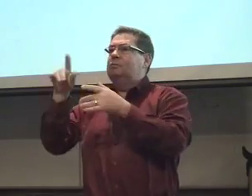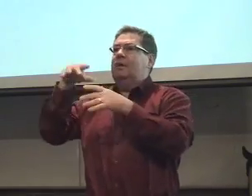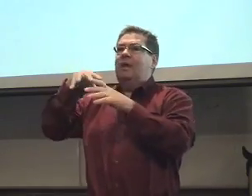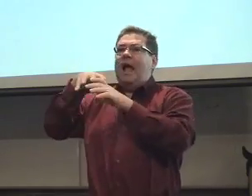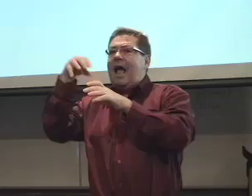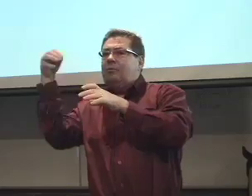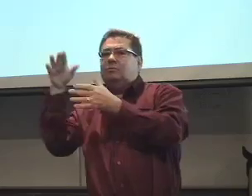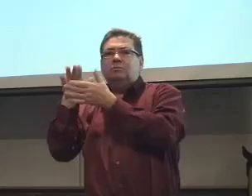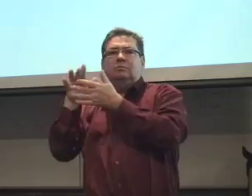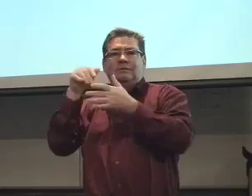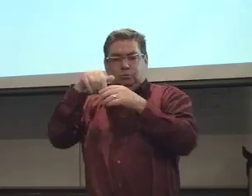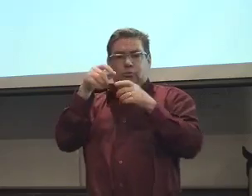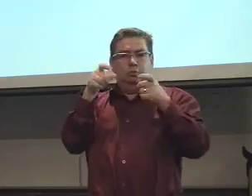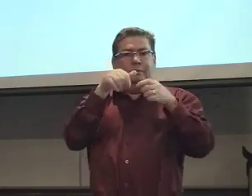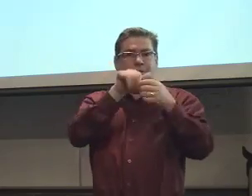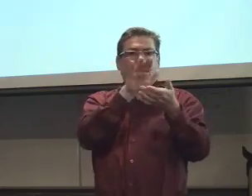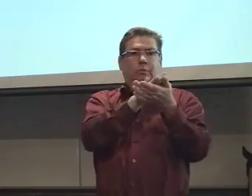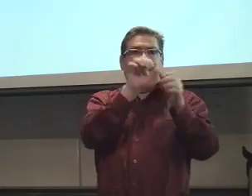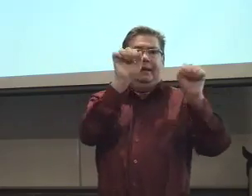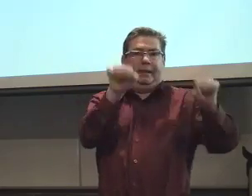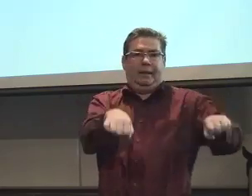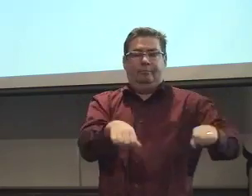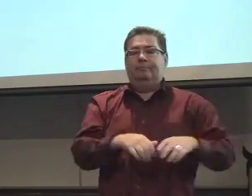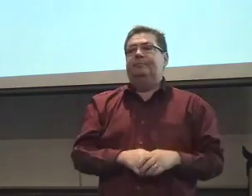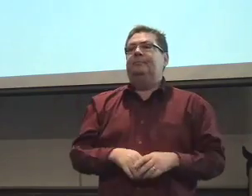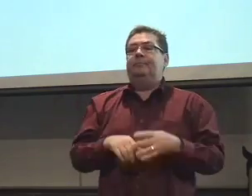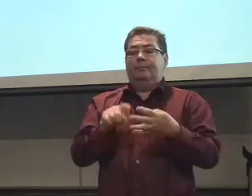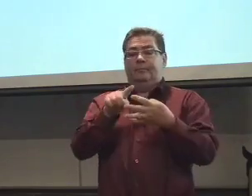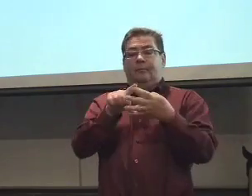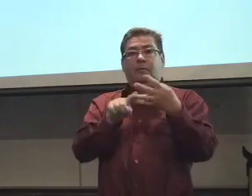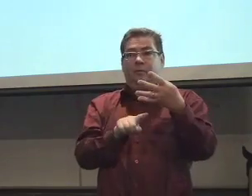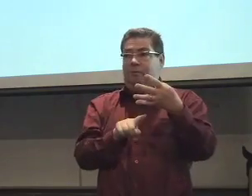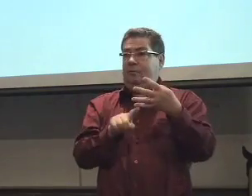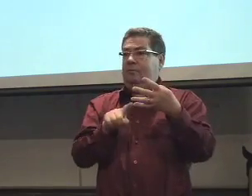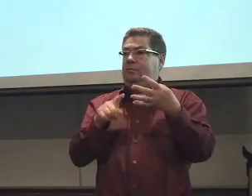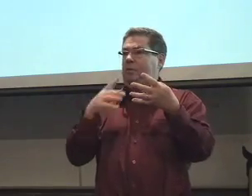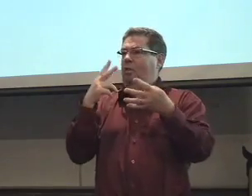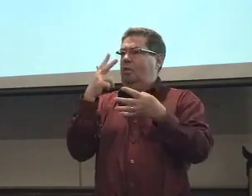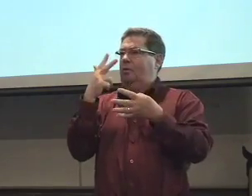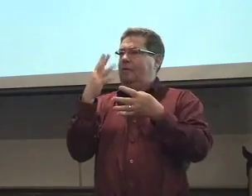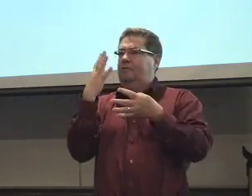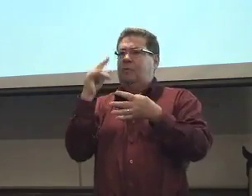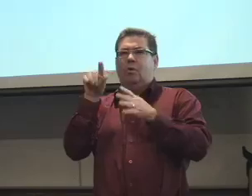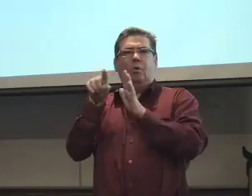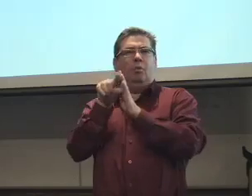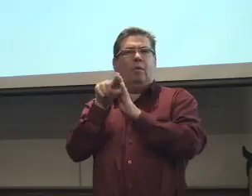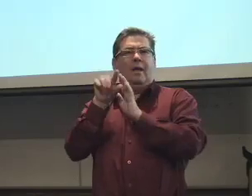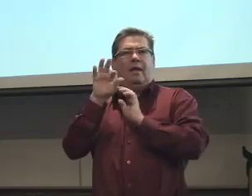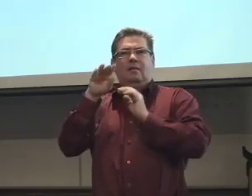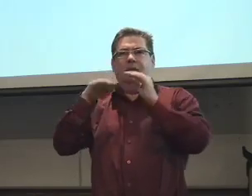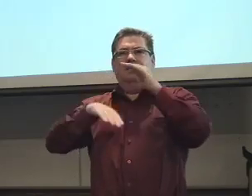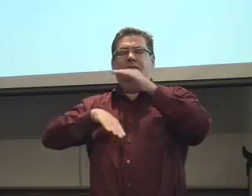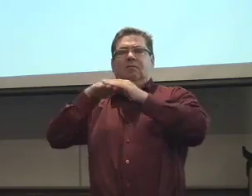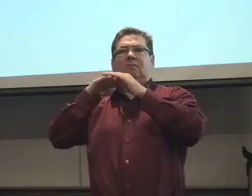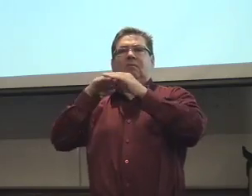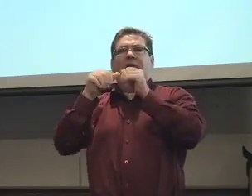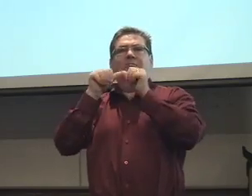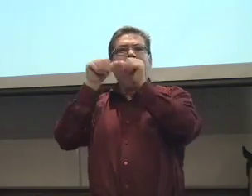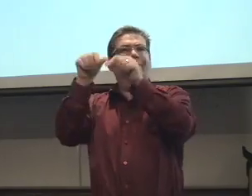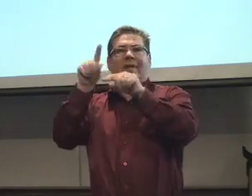schools. So 4 reasons why kids get to this 3rd, 4th grade level and kind of plateau out. The first